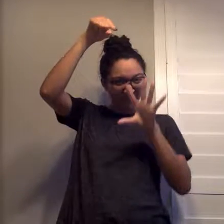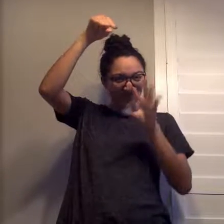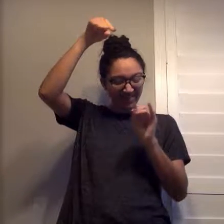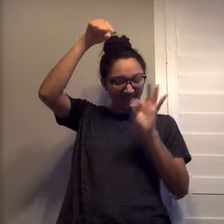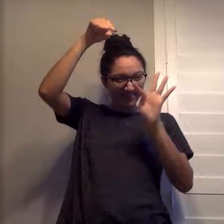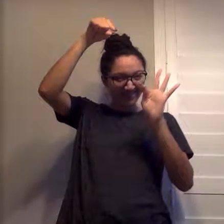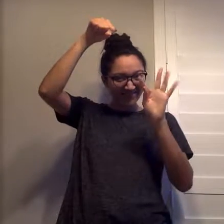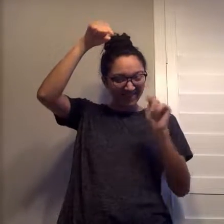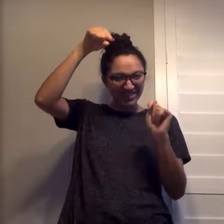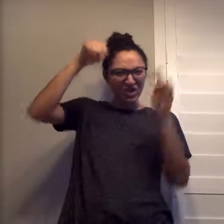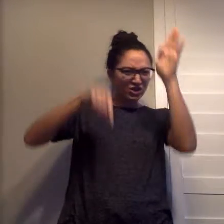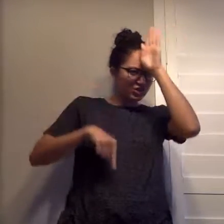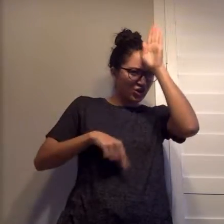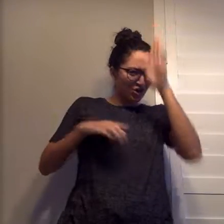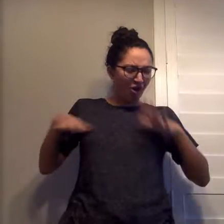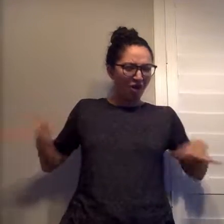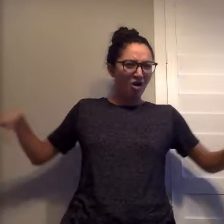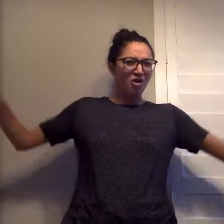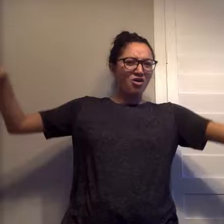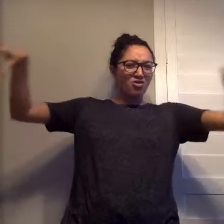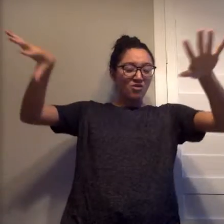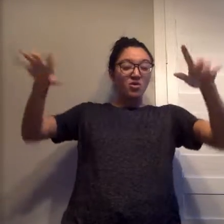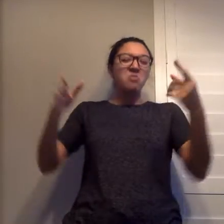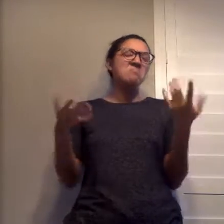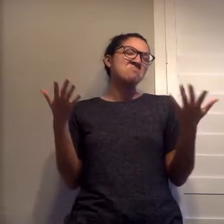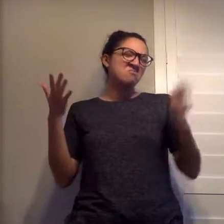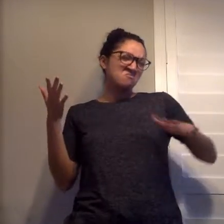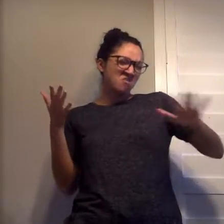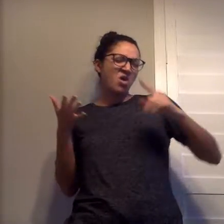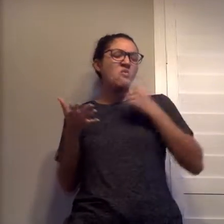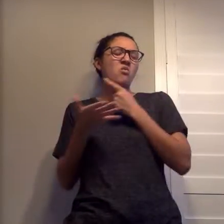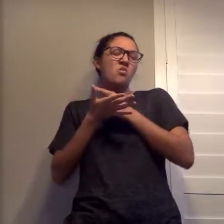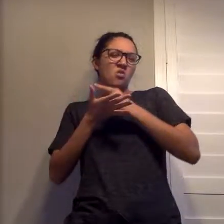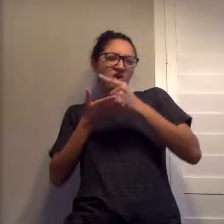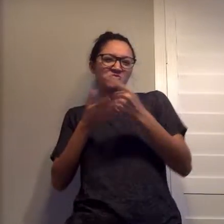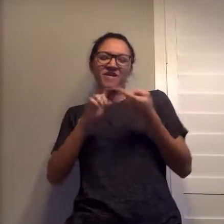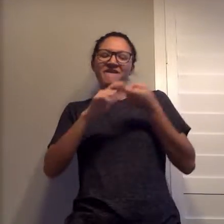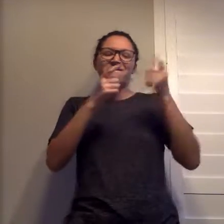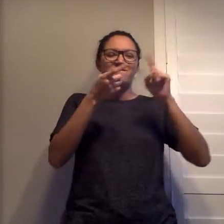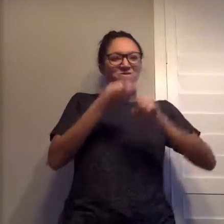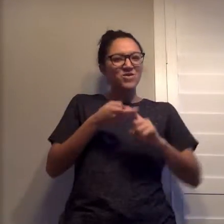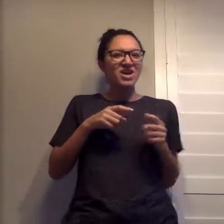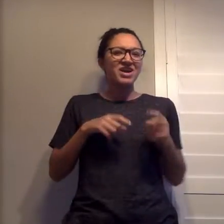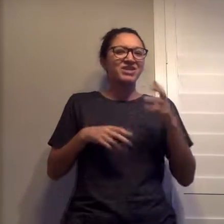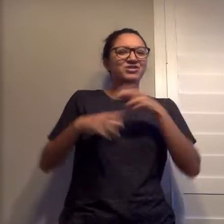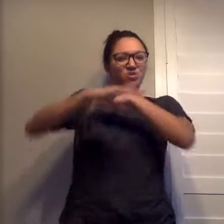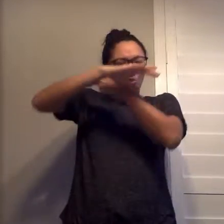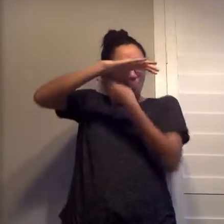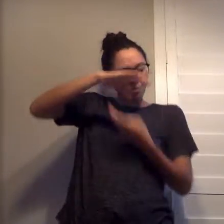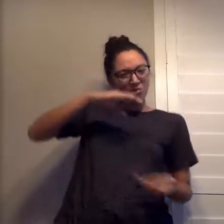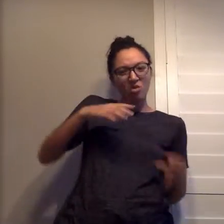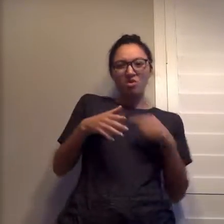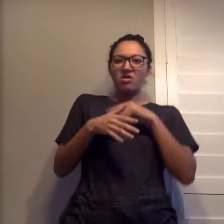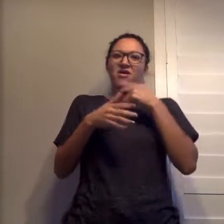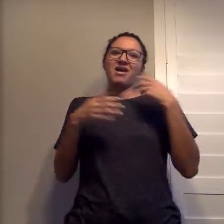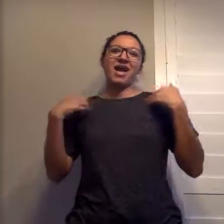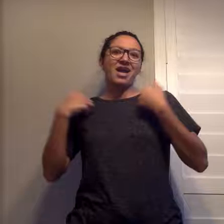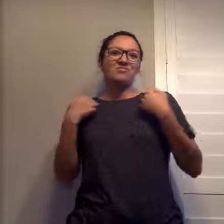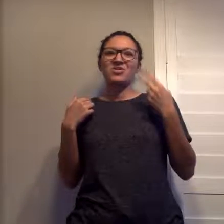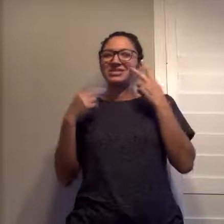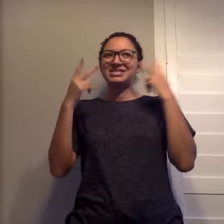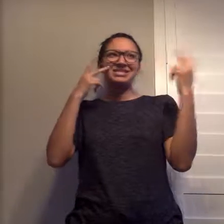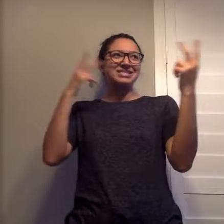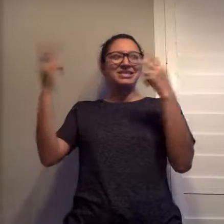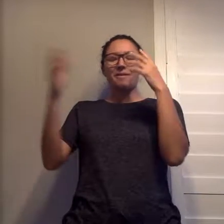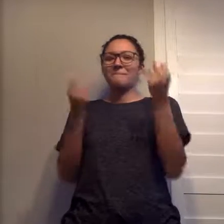with a group of friends for about a week, and it had been glorious. Manta rays, whale sharks, penguins, and of course,